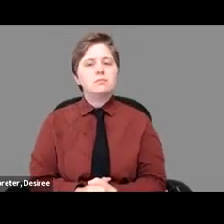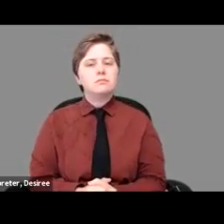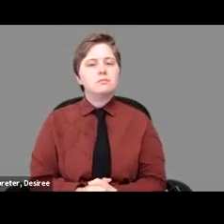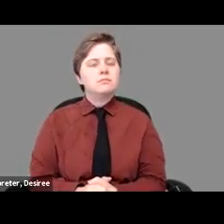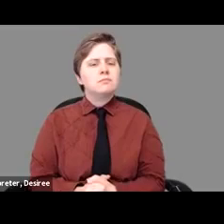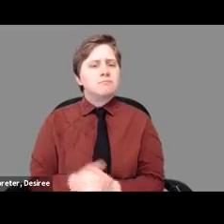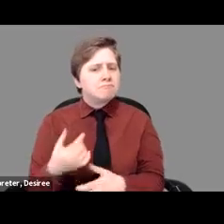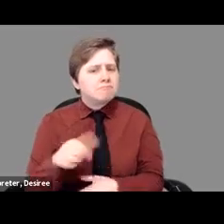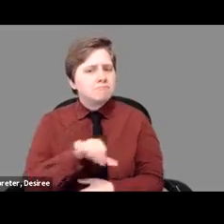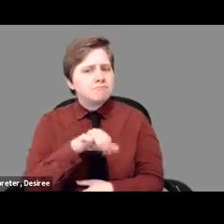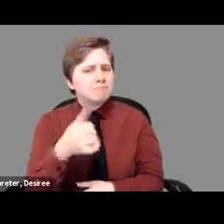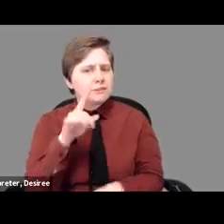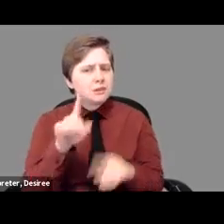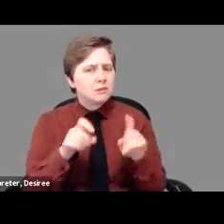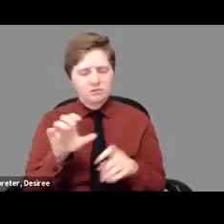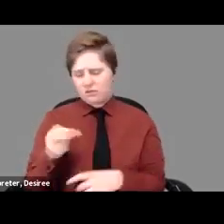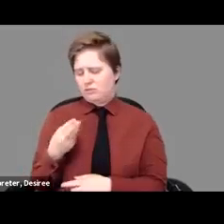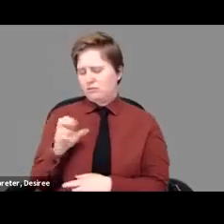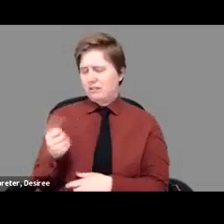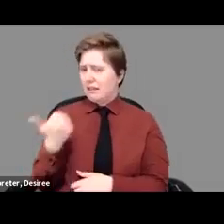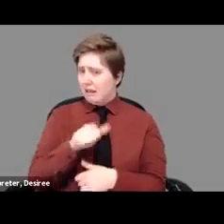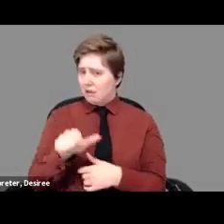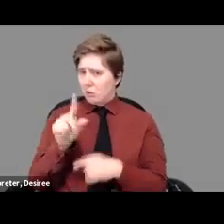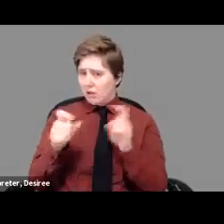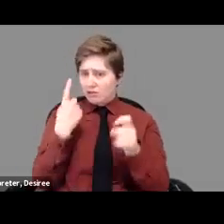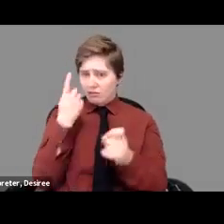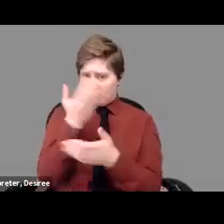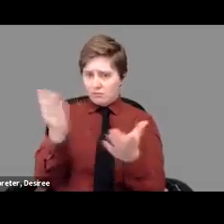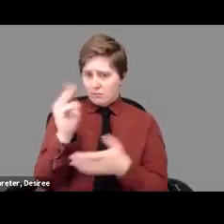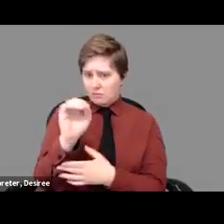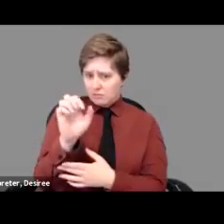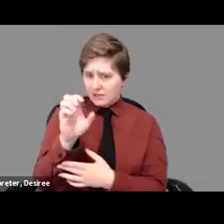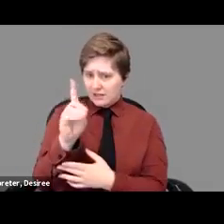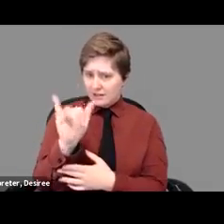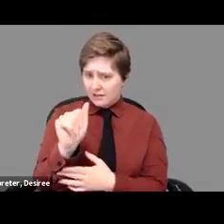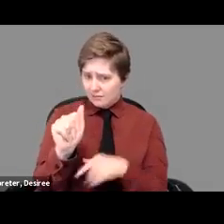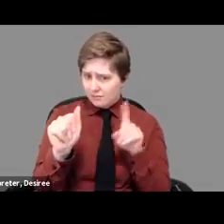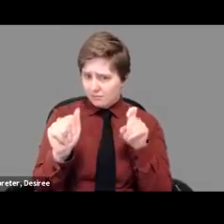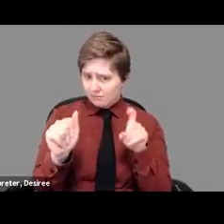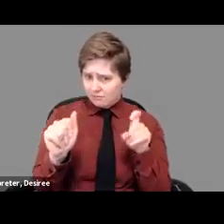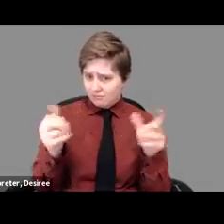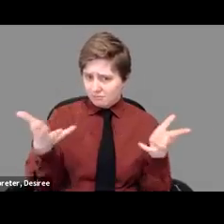Do we have any other questions from our media members?